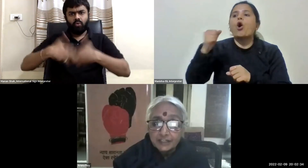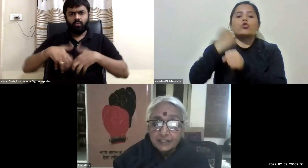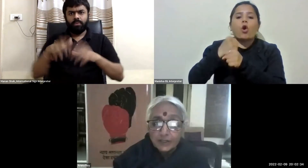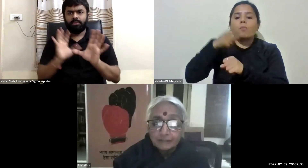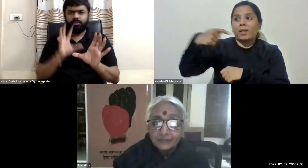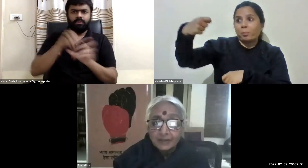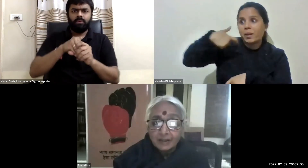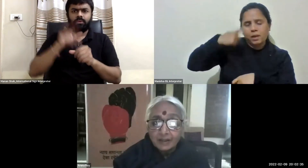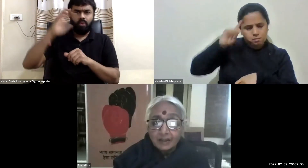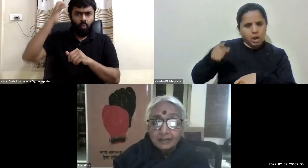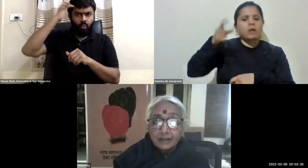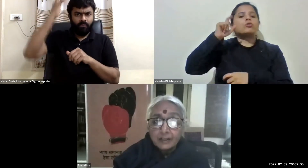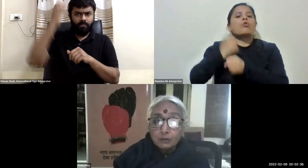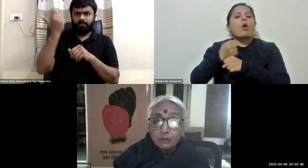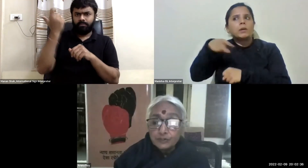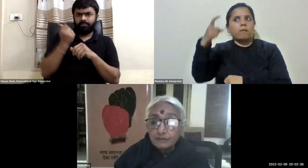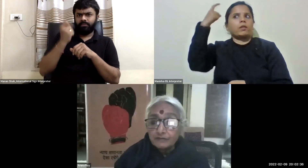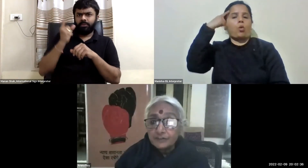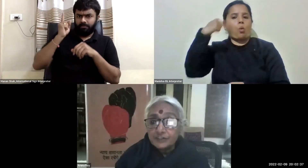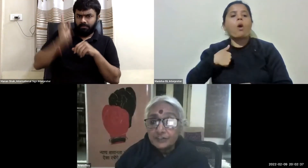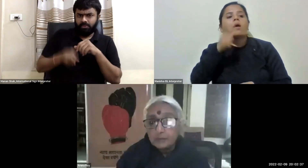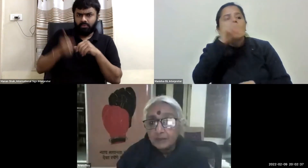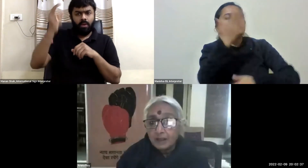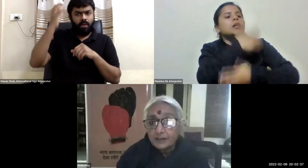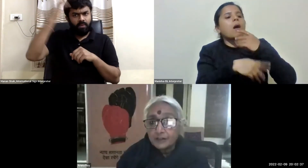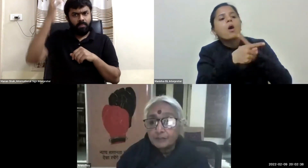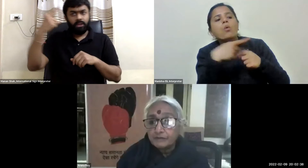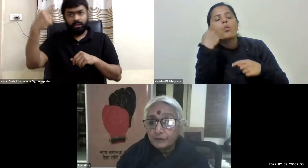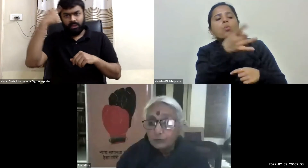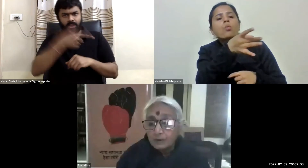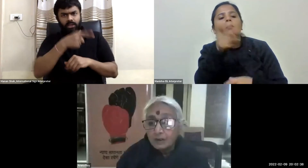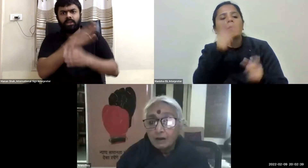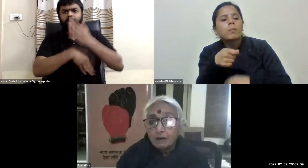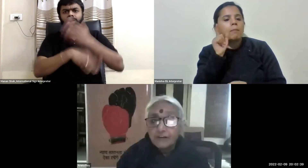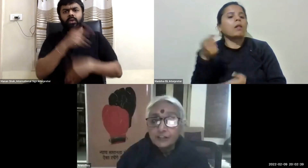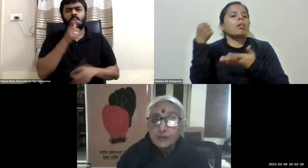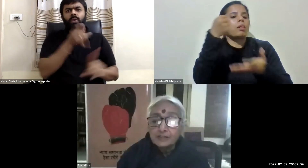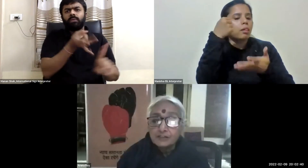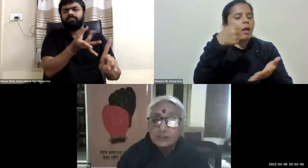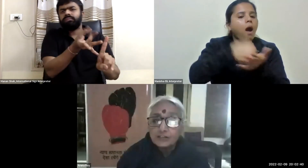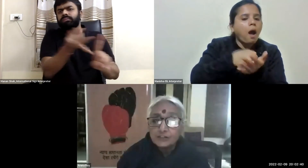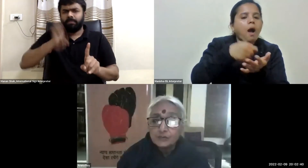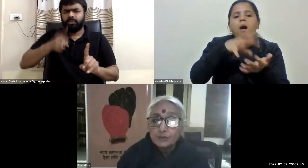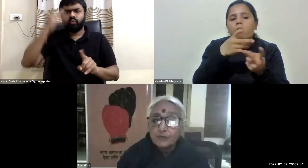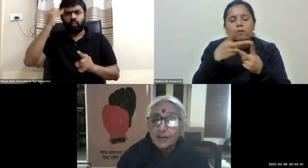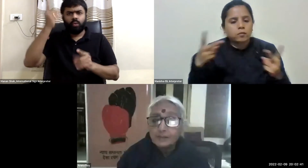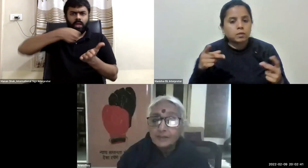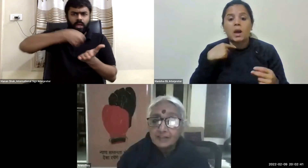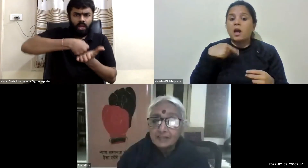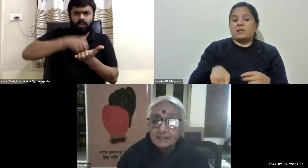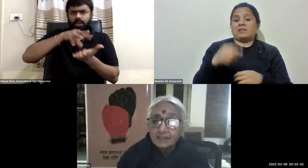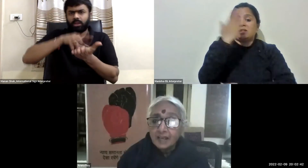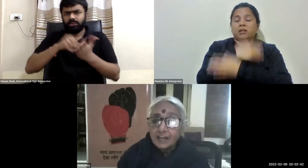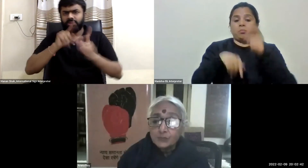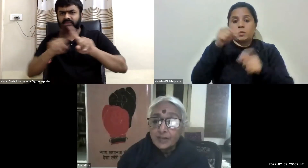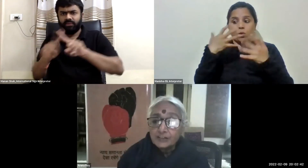taken up as well. The inclusion of disabled people under the purview of rights-based legislations will provide them